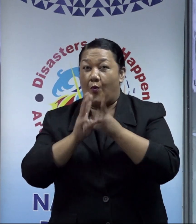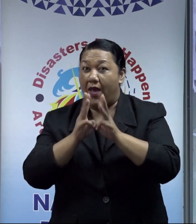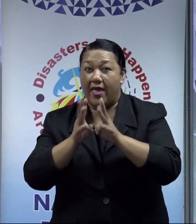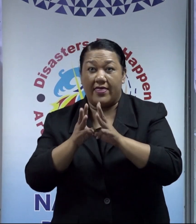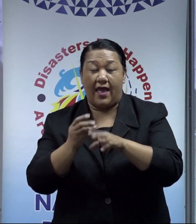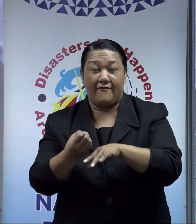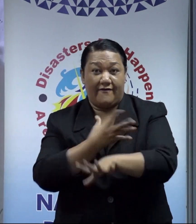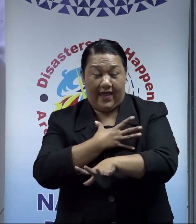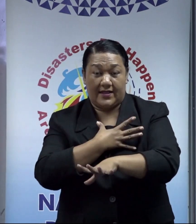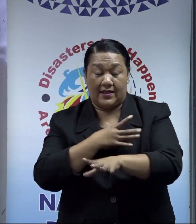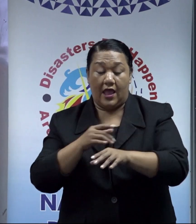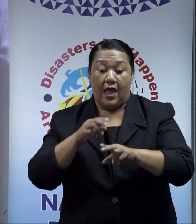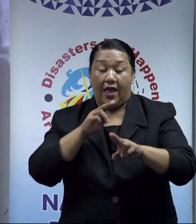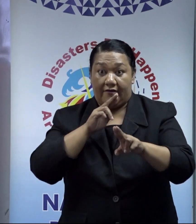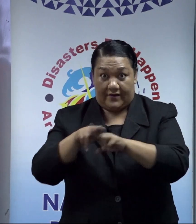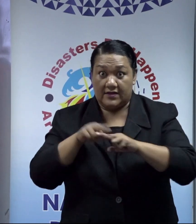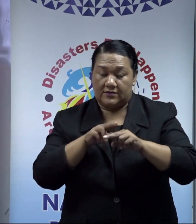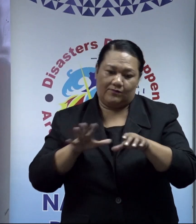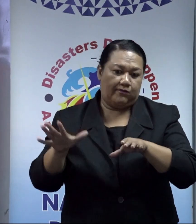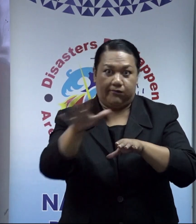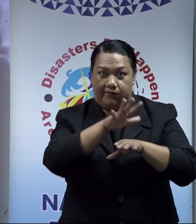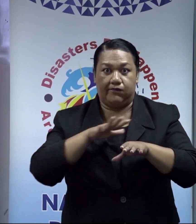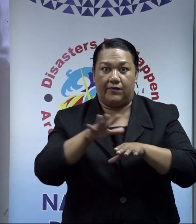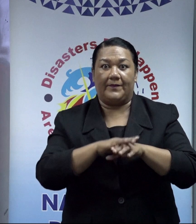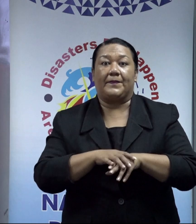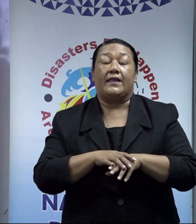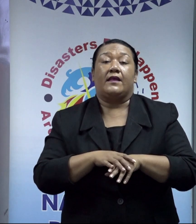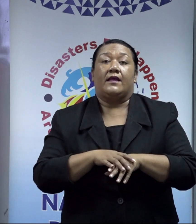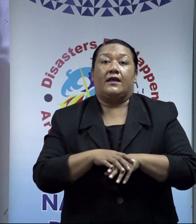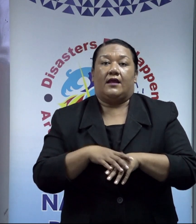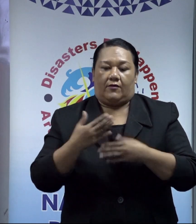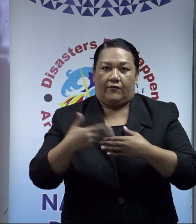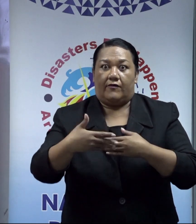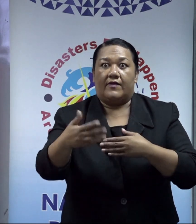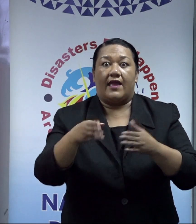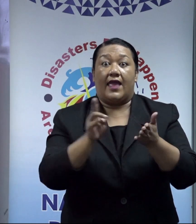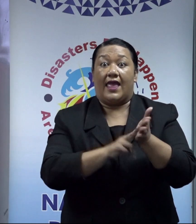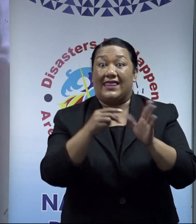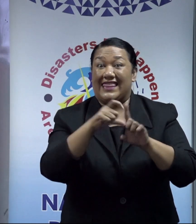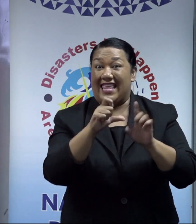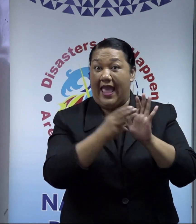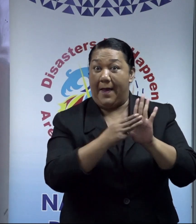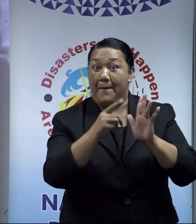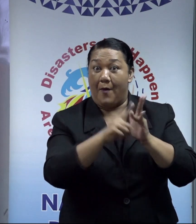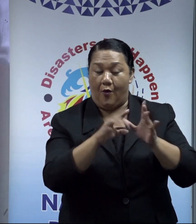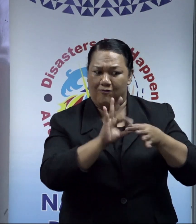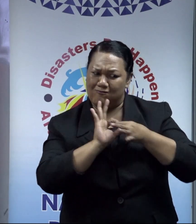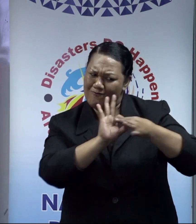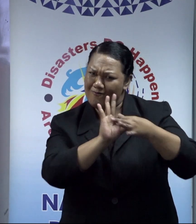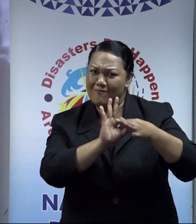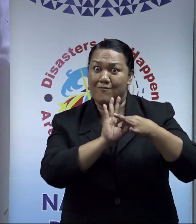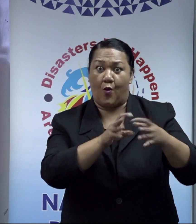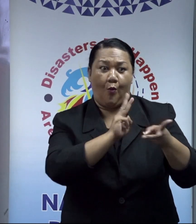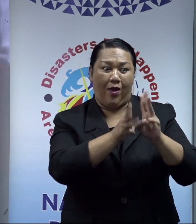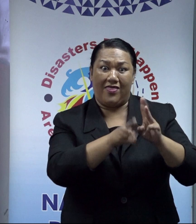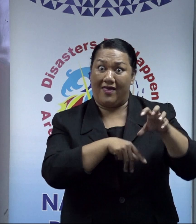Group until the weekend. Since then, the Fiji NDMO team has been working closely with our colleagues at the Fiji Met to monitor the